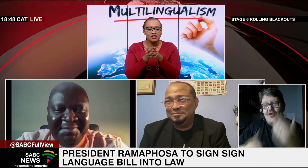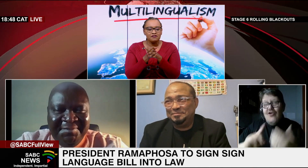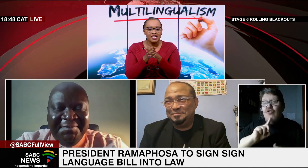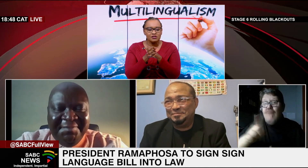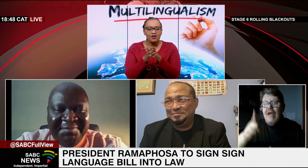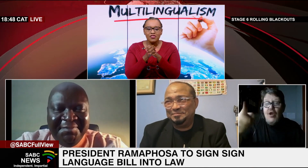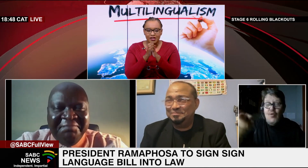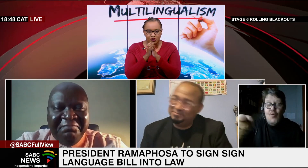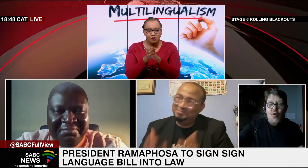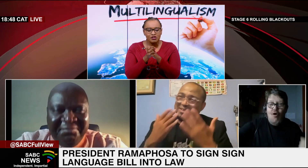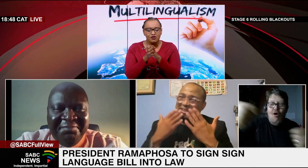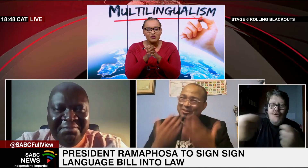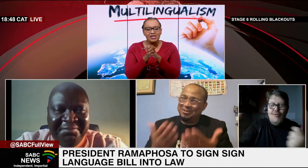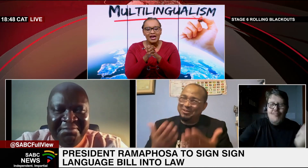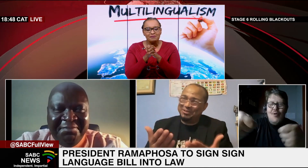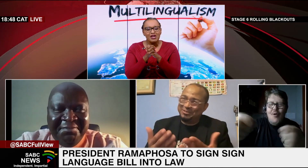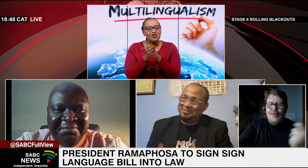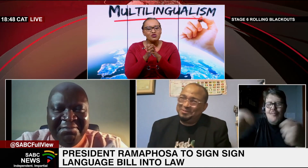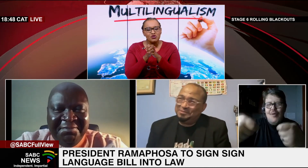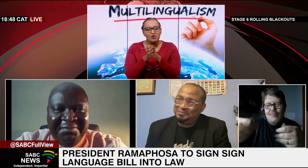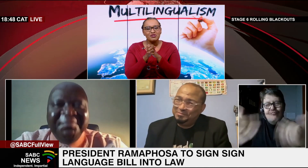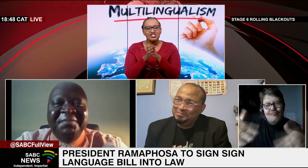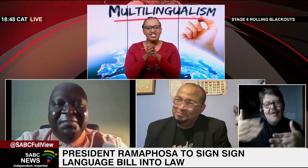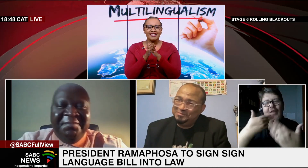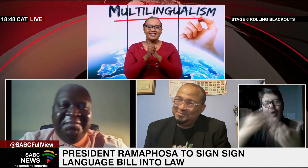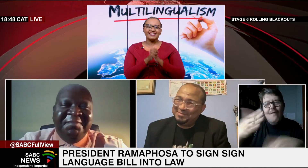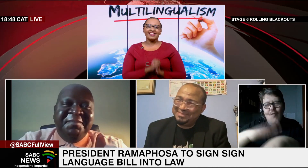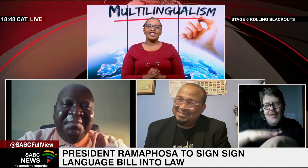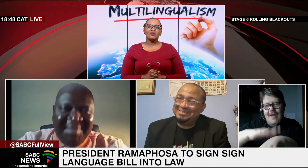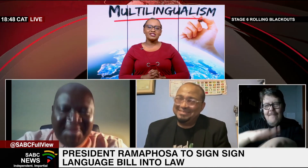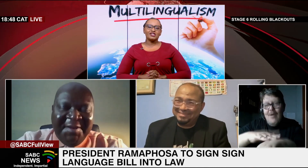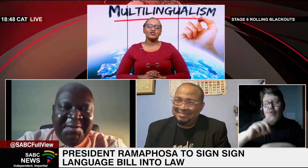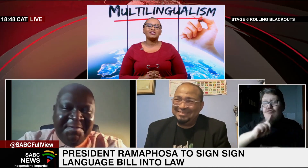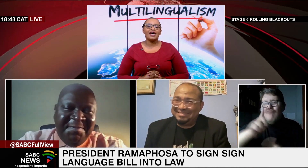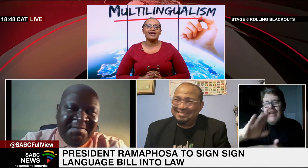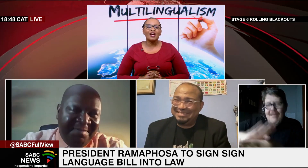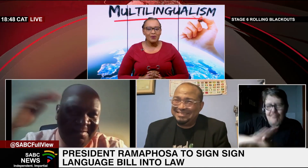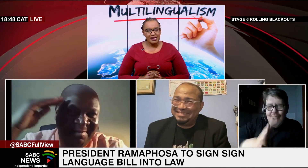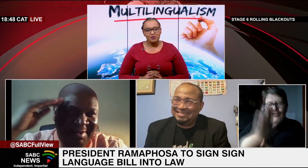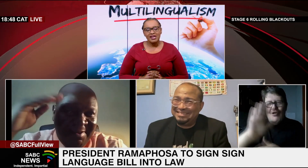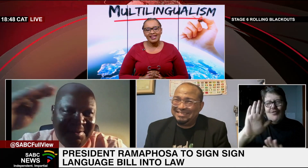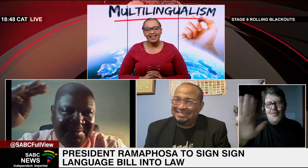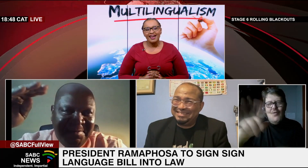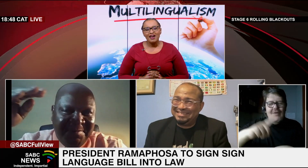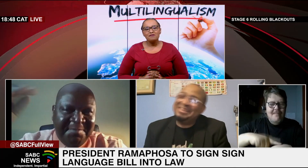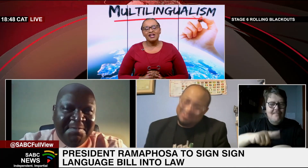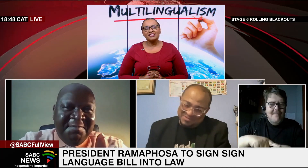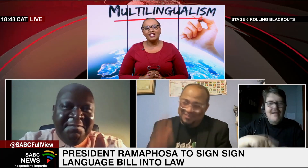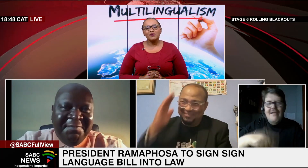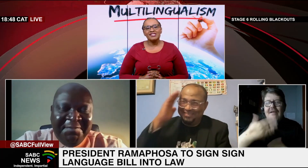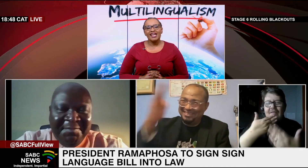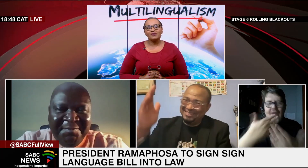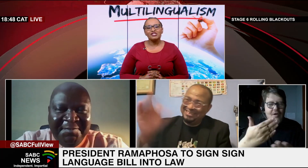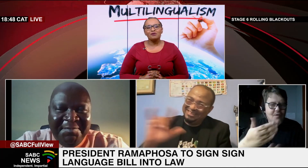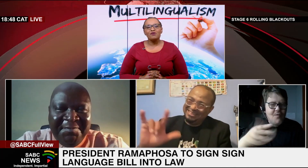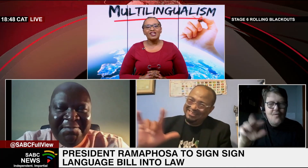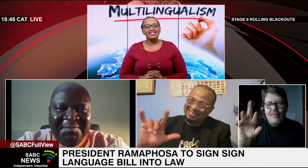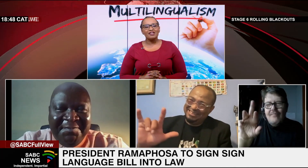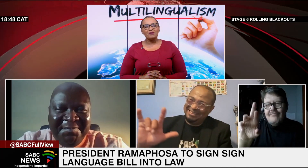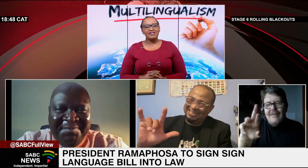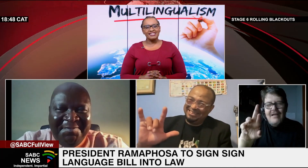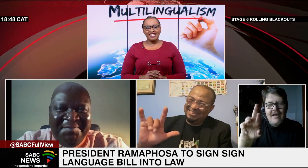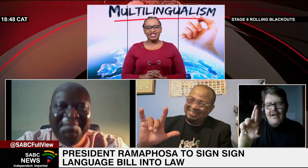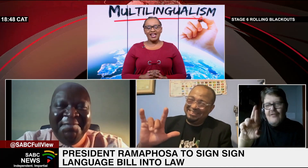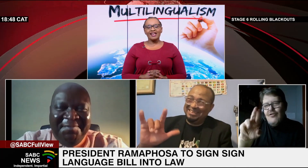to achieve thus far. Thank you so much for your time. Do appreciate it. That was Dr. Rakwena Monareng, multilingual language